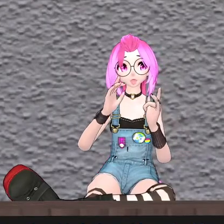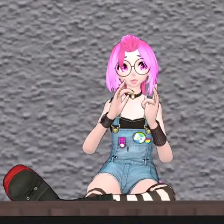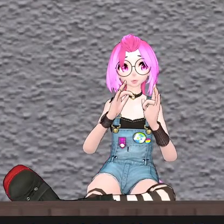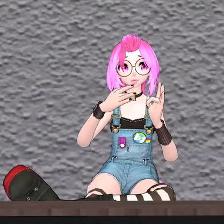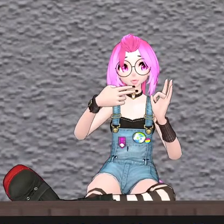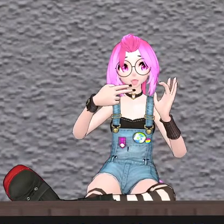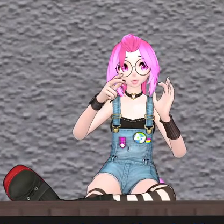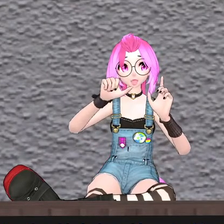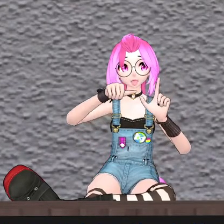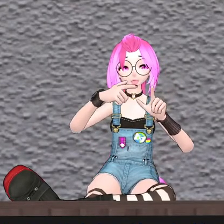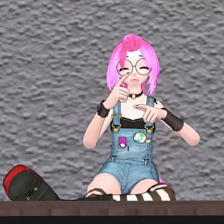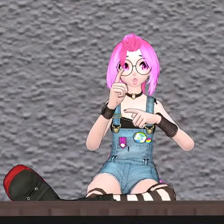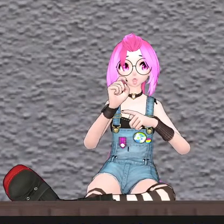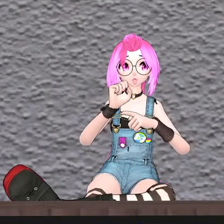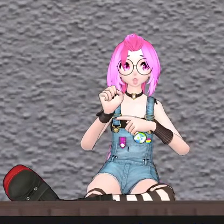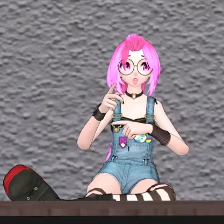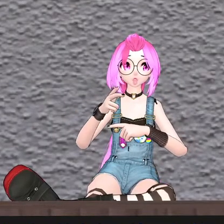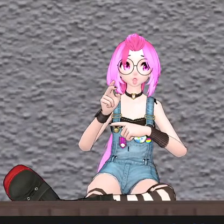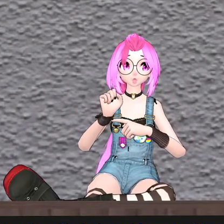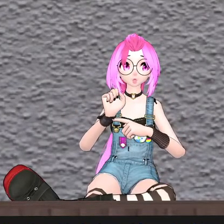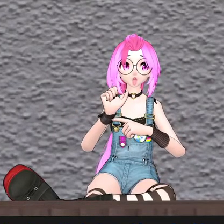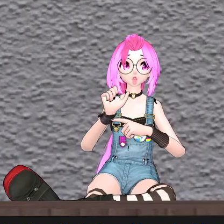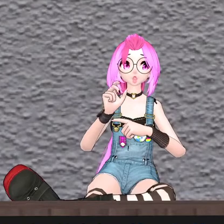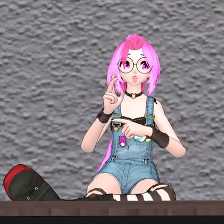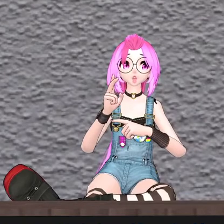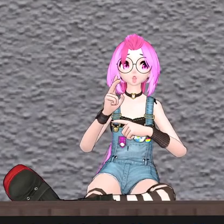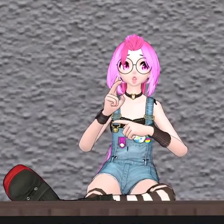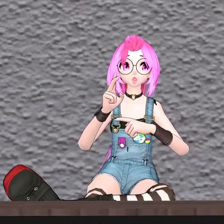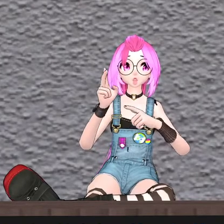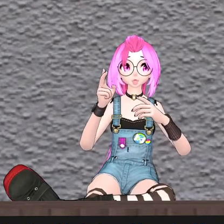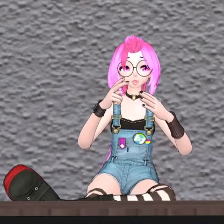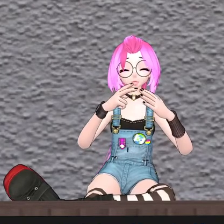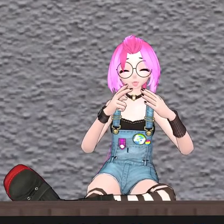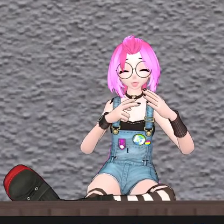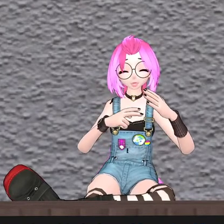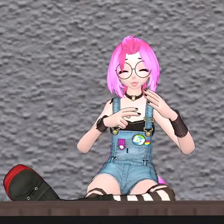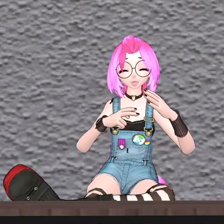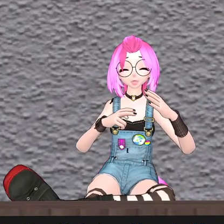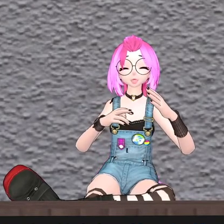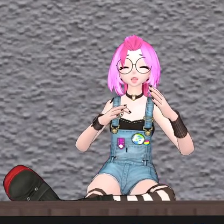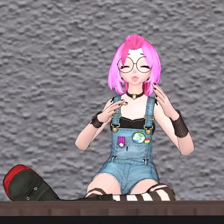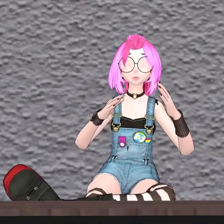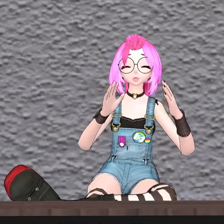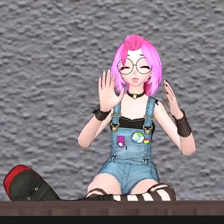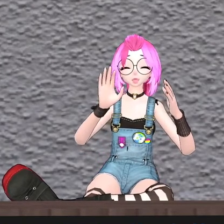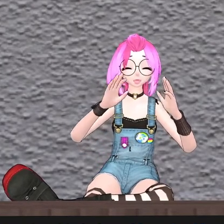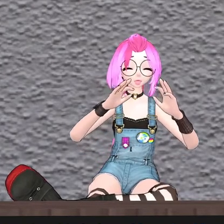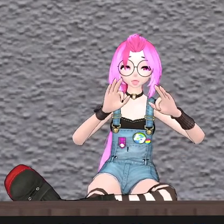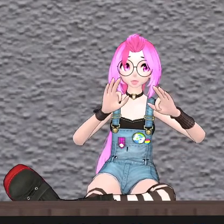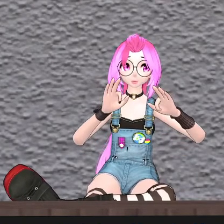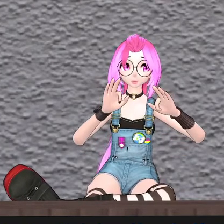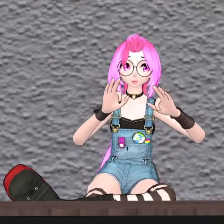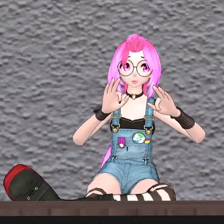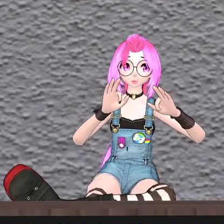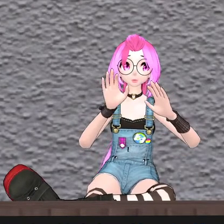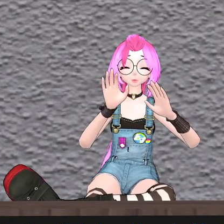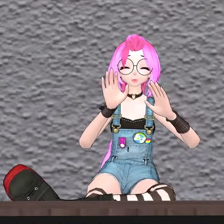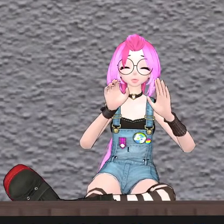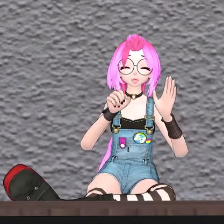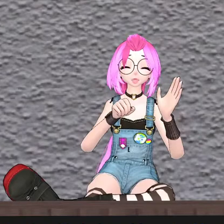Any of those websites like HandSpeak, or any of those, they're in a resources tab, and you could just